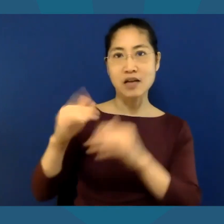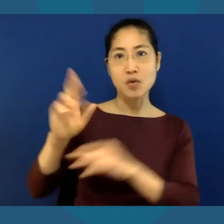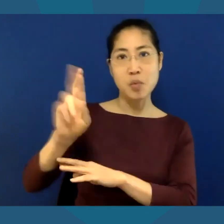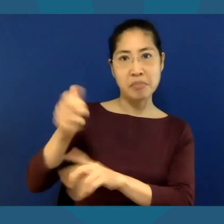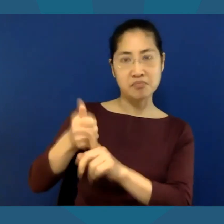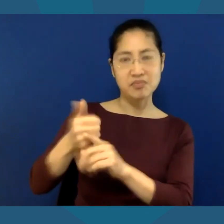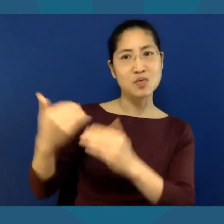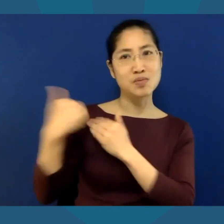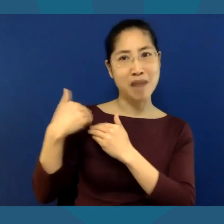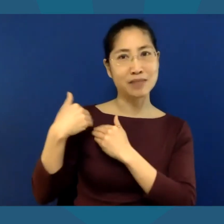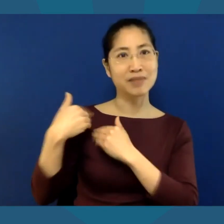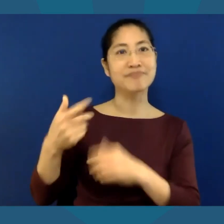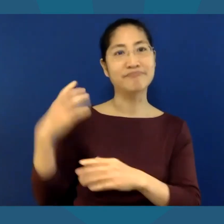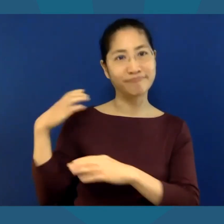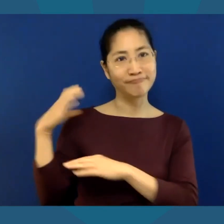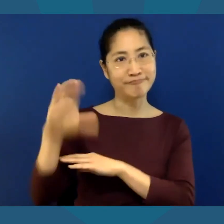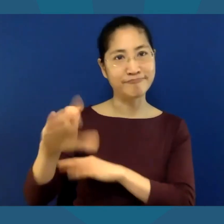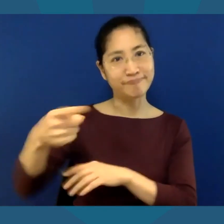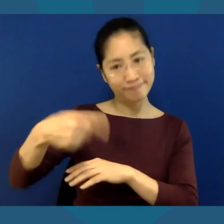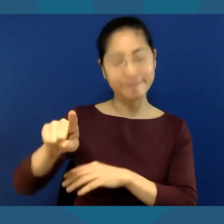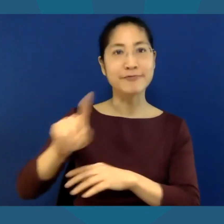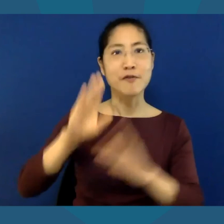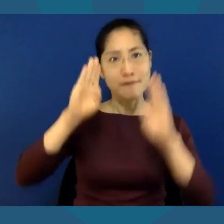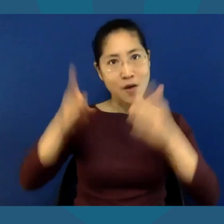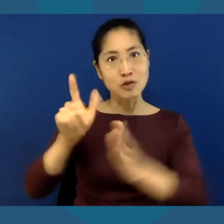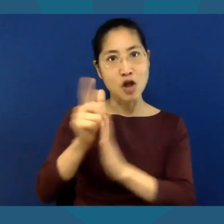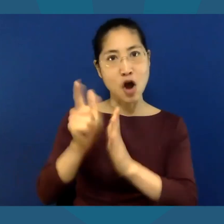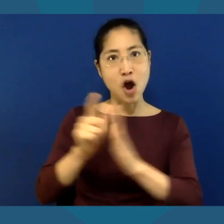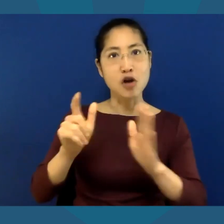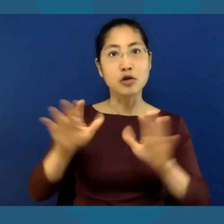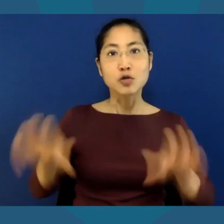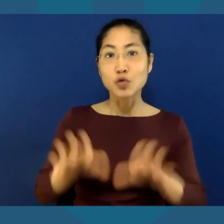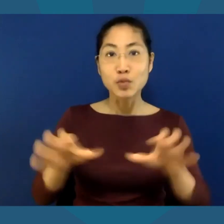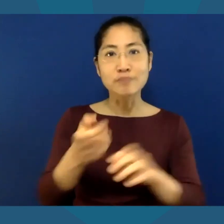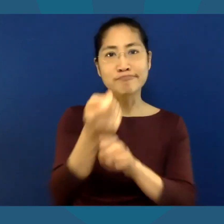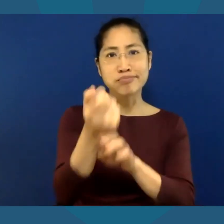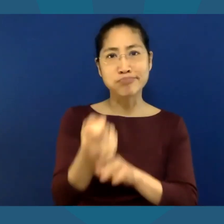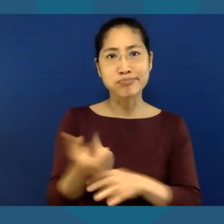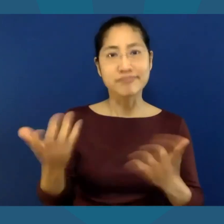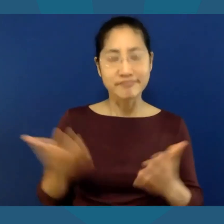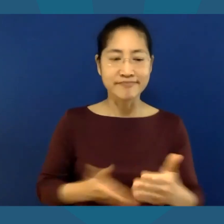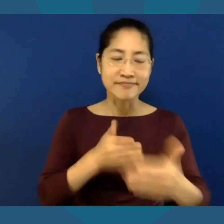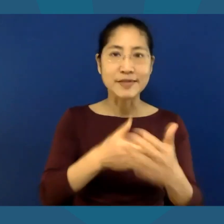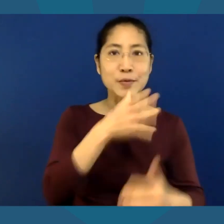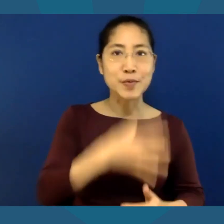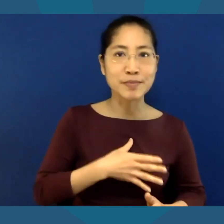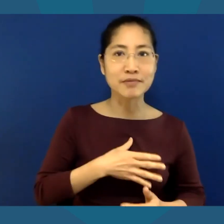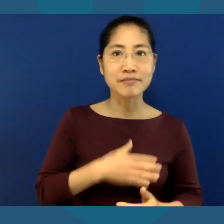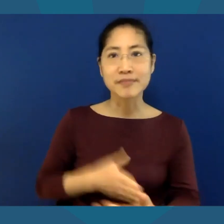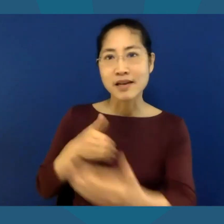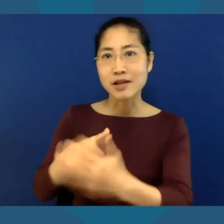I've held my Republican colleague to task on anti-woman, anti-worker,